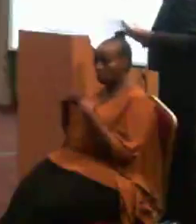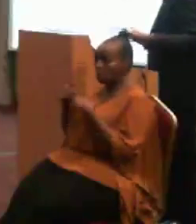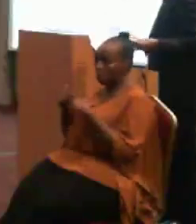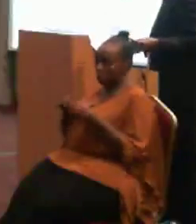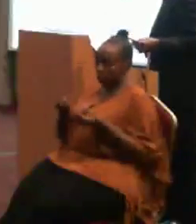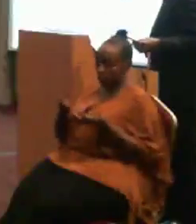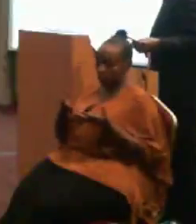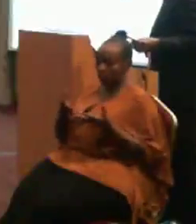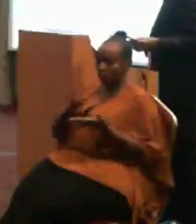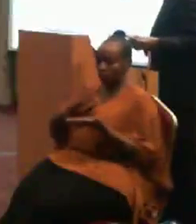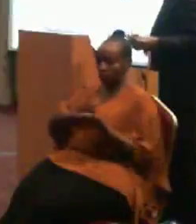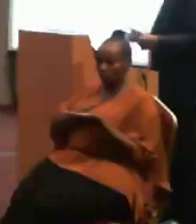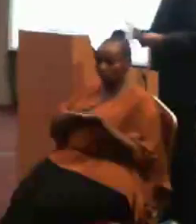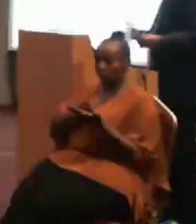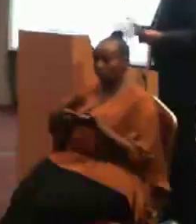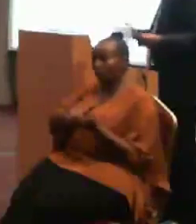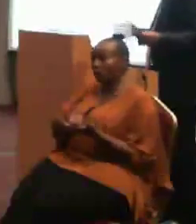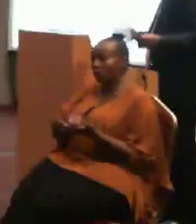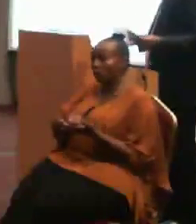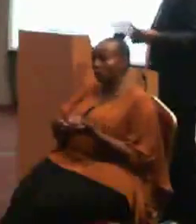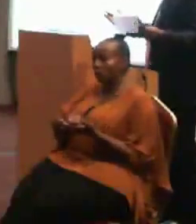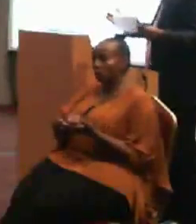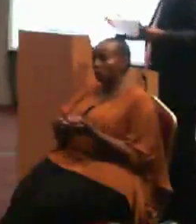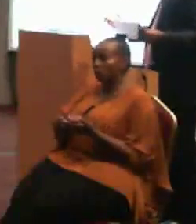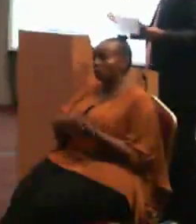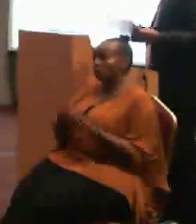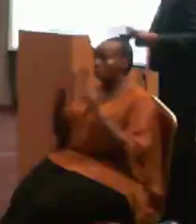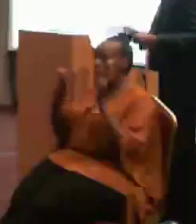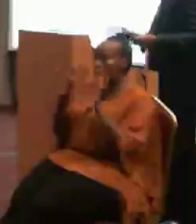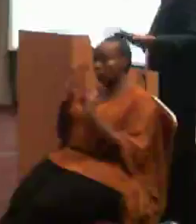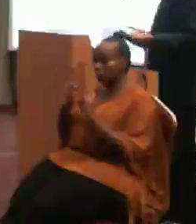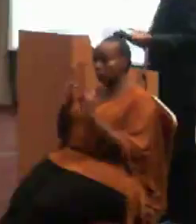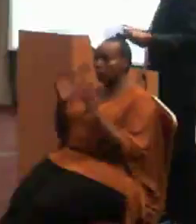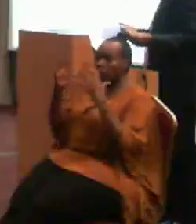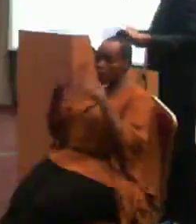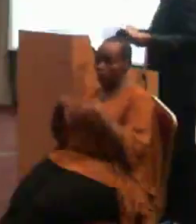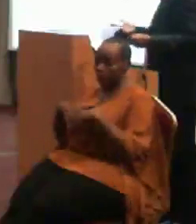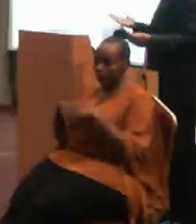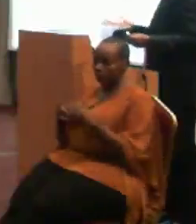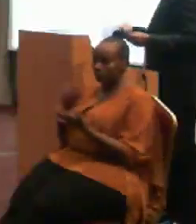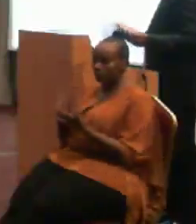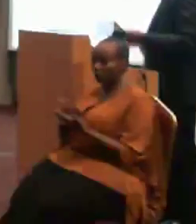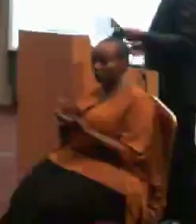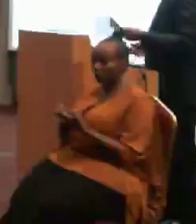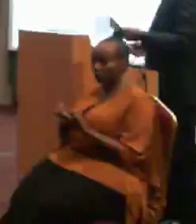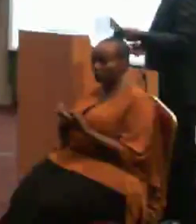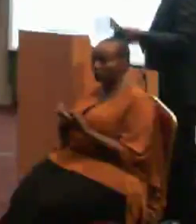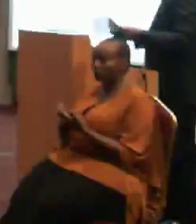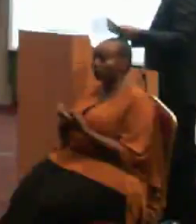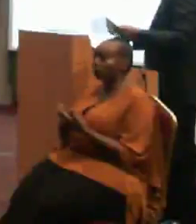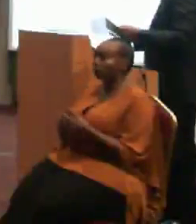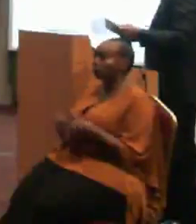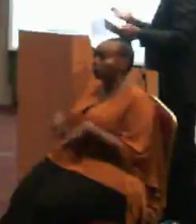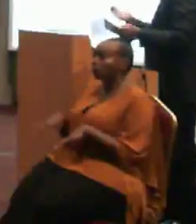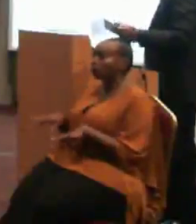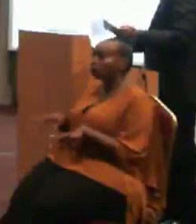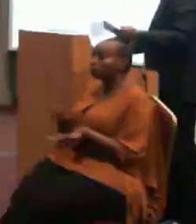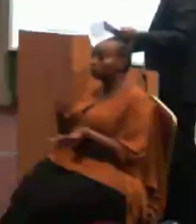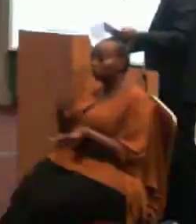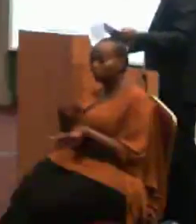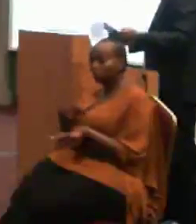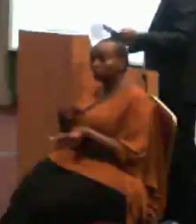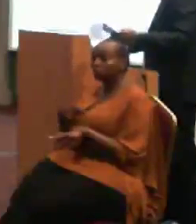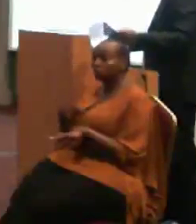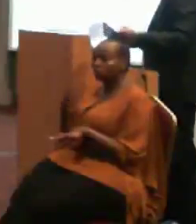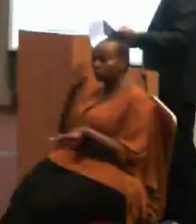it's a combination of that. So basically, Eskom collapses. That's the point. And that is the situation where you will find. And we have not, I think there was